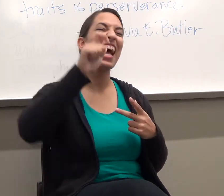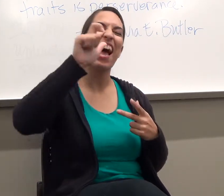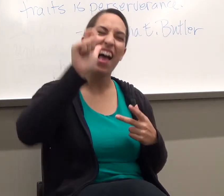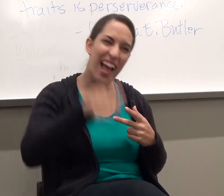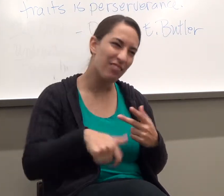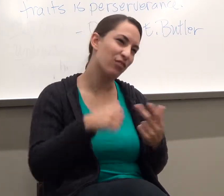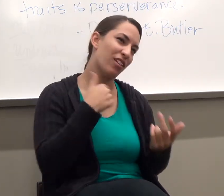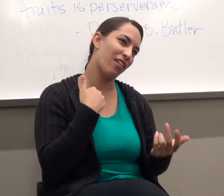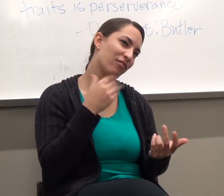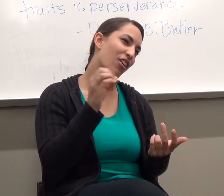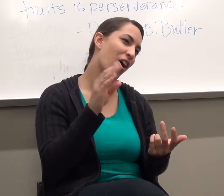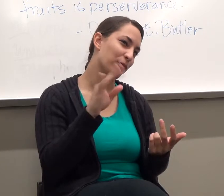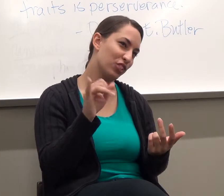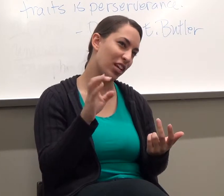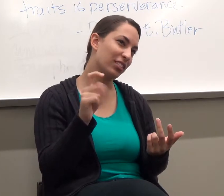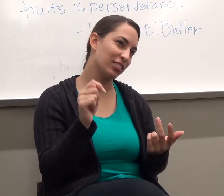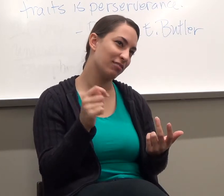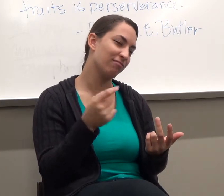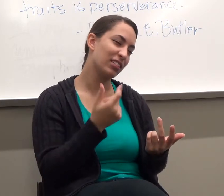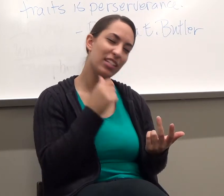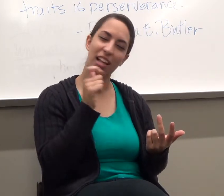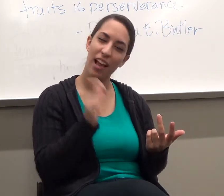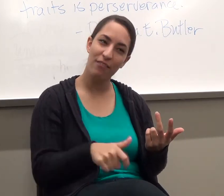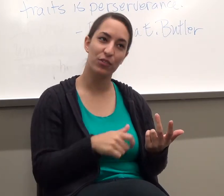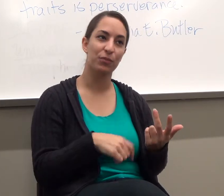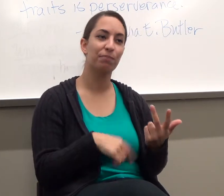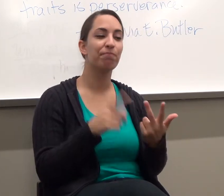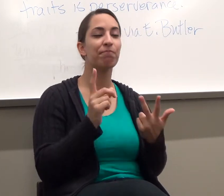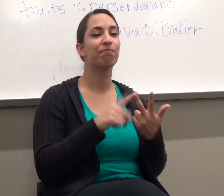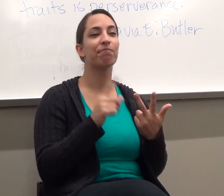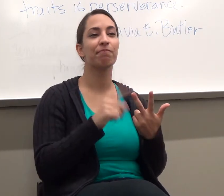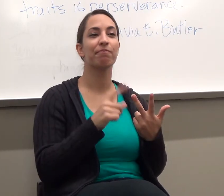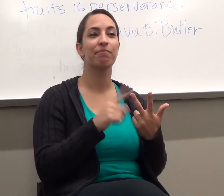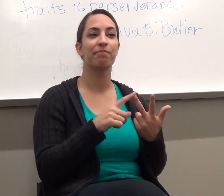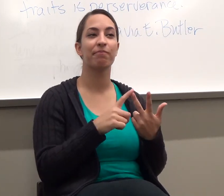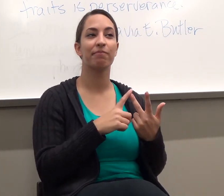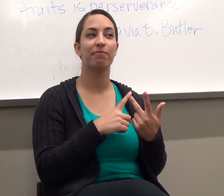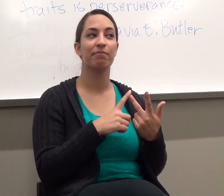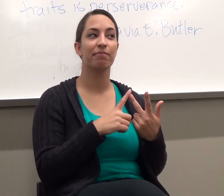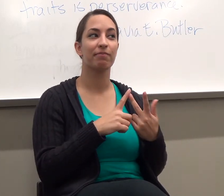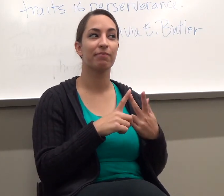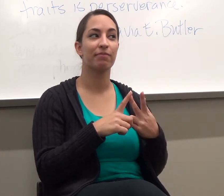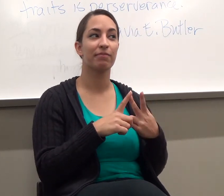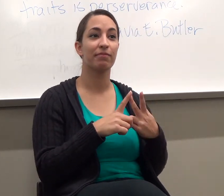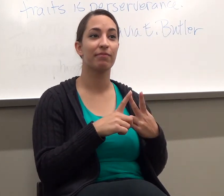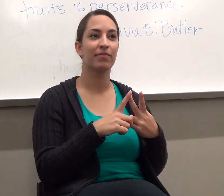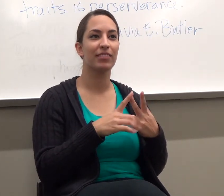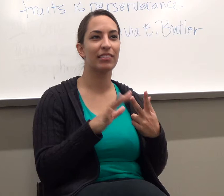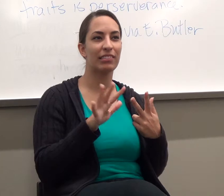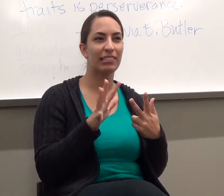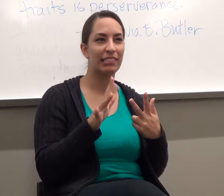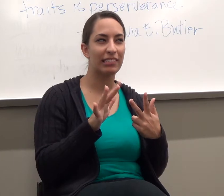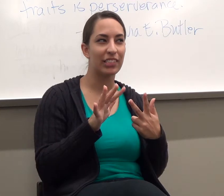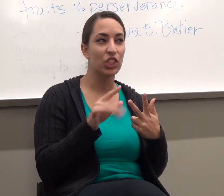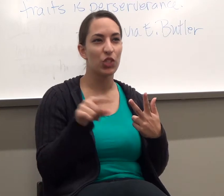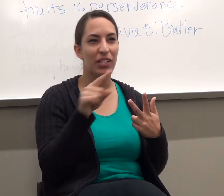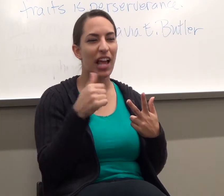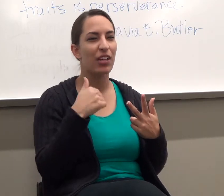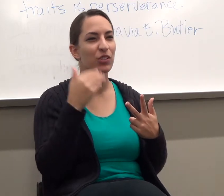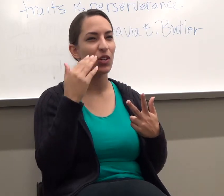object. What's the 3rd thing it has to have? You guys remember, I know people in my